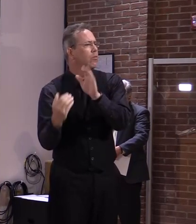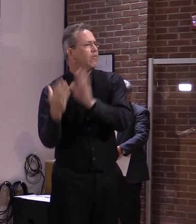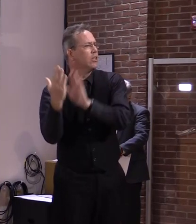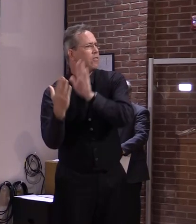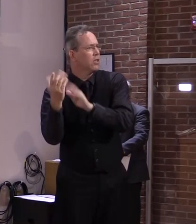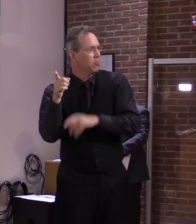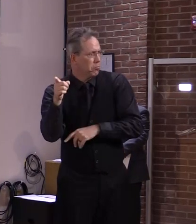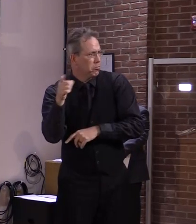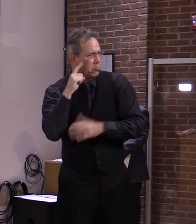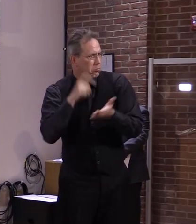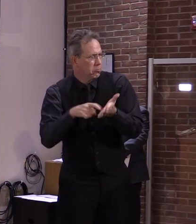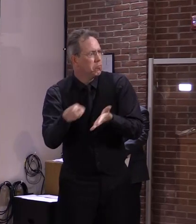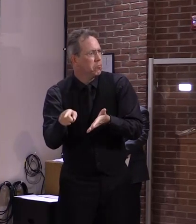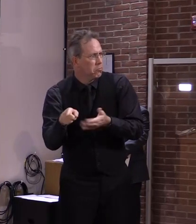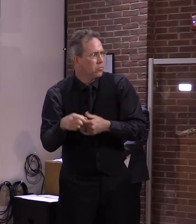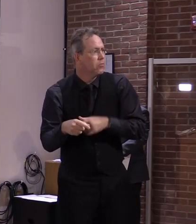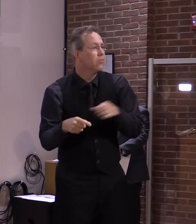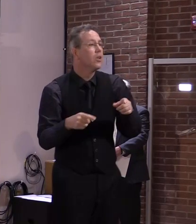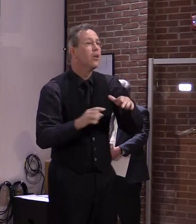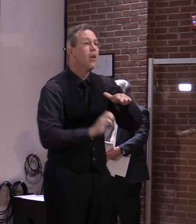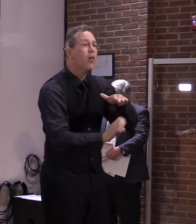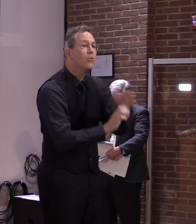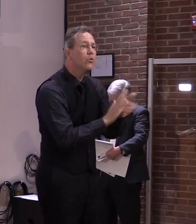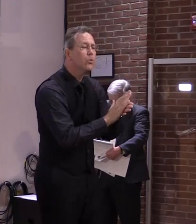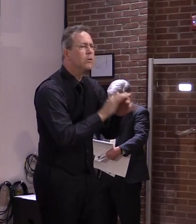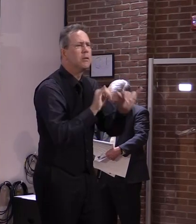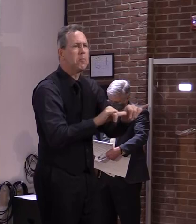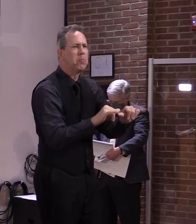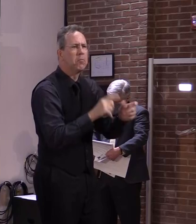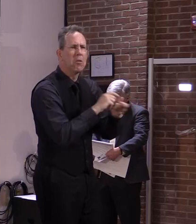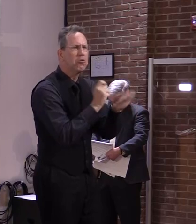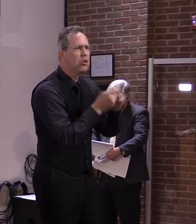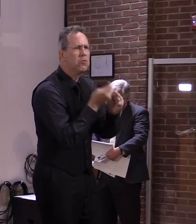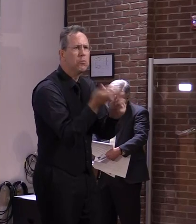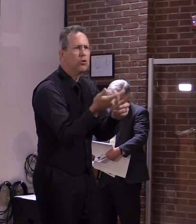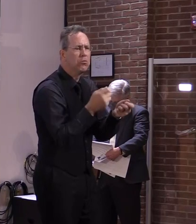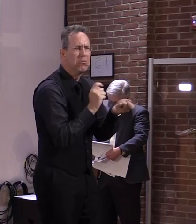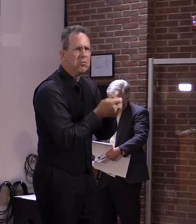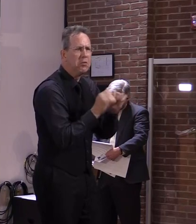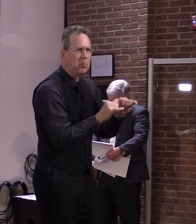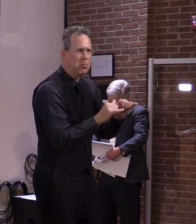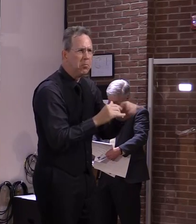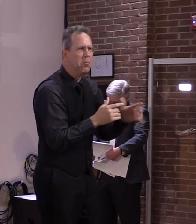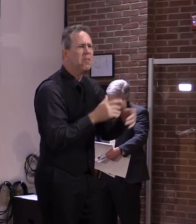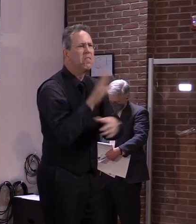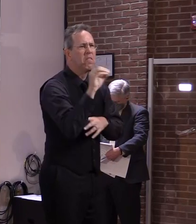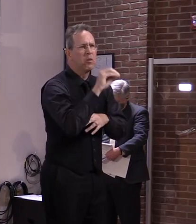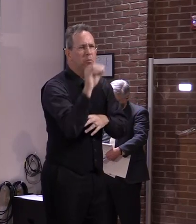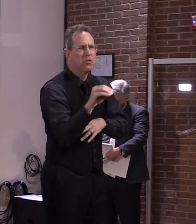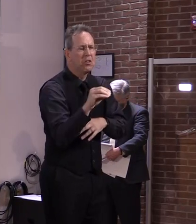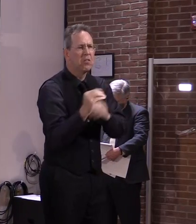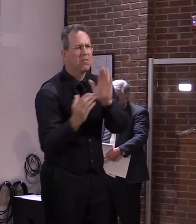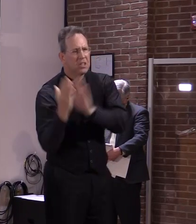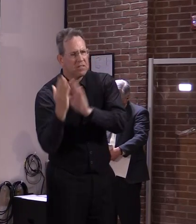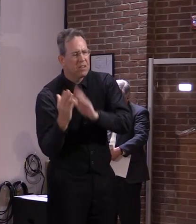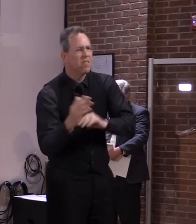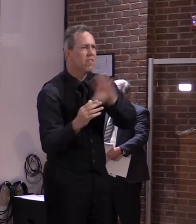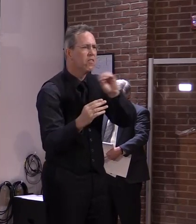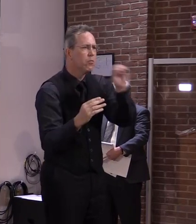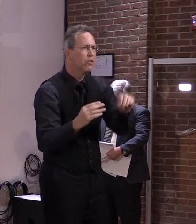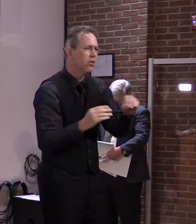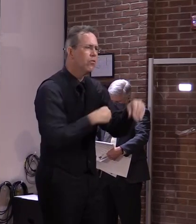in-person learning at the elementary level stayed the same in April, about 50% of our students at the elementary level learning in person. At the middle